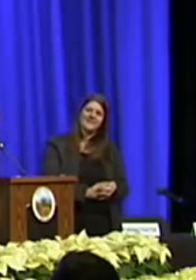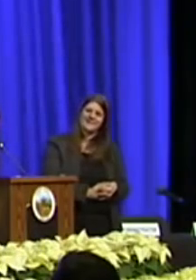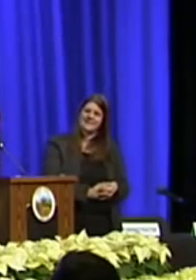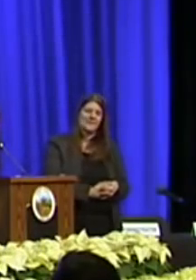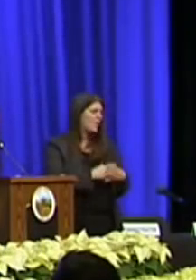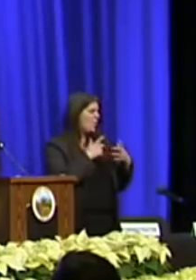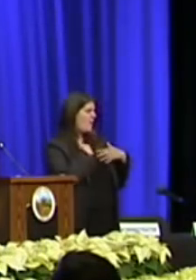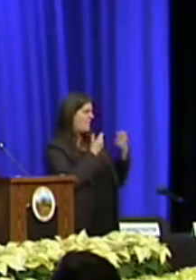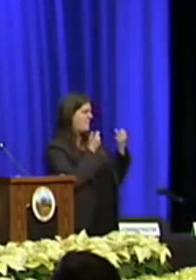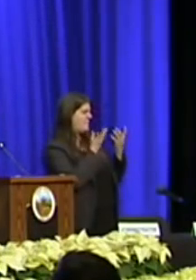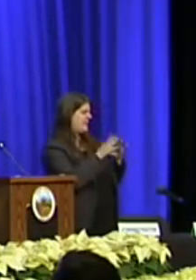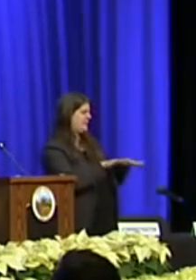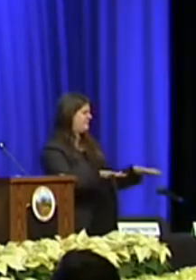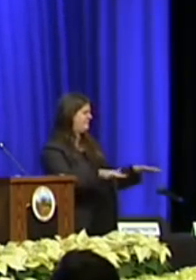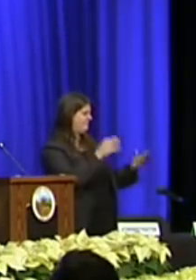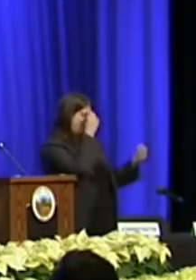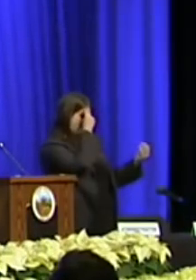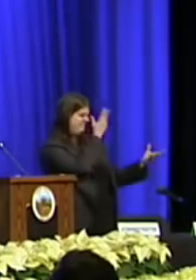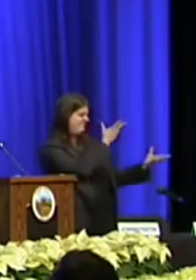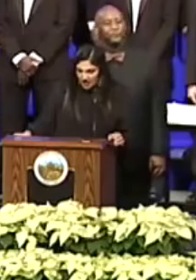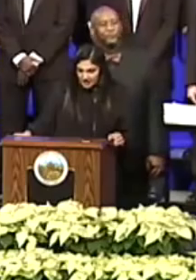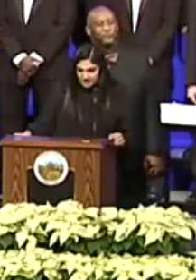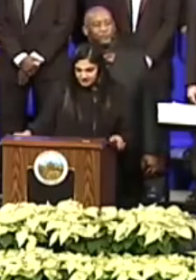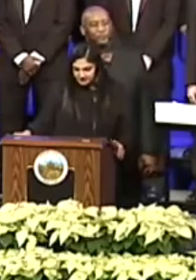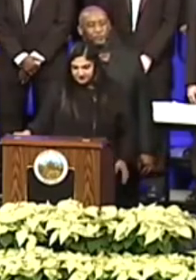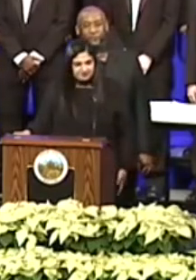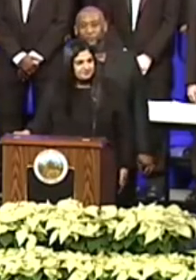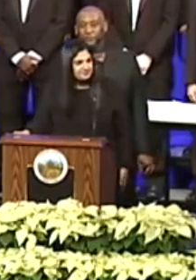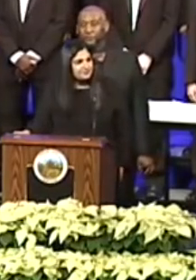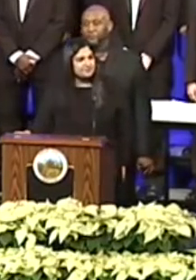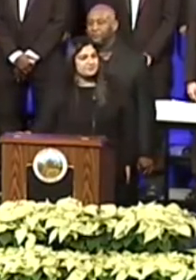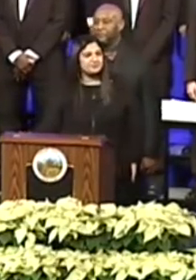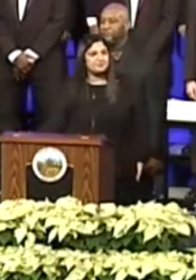We have a lot of kids. Ladies and gentlemen, please rise.